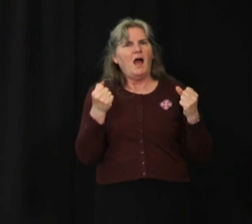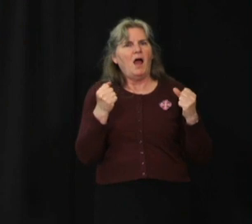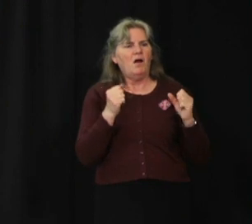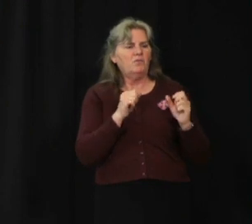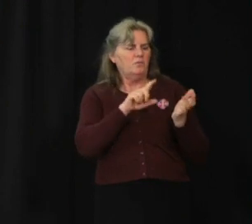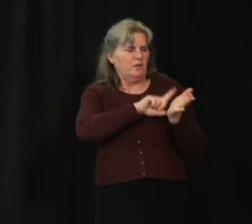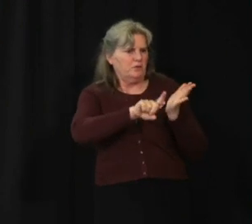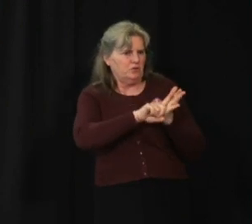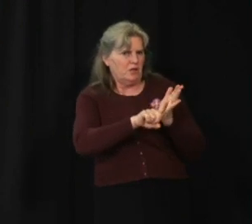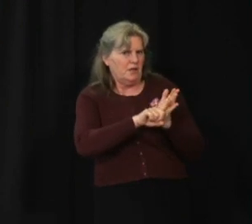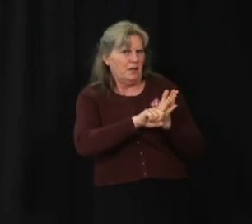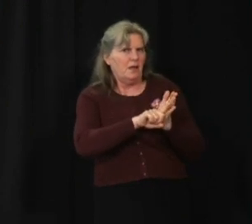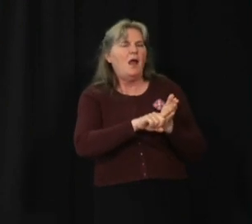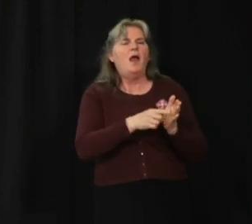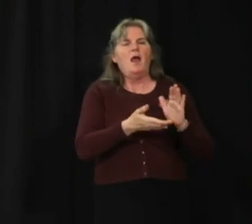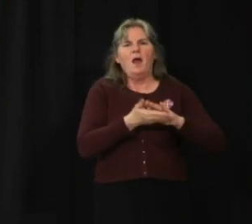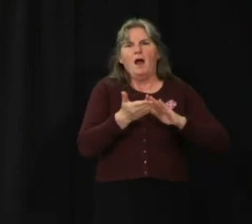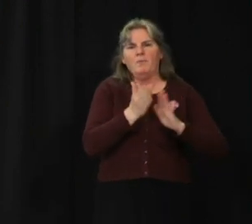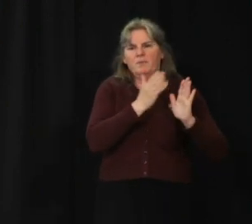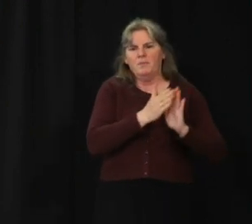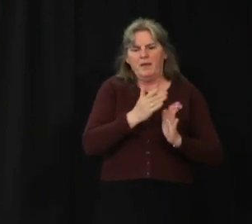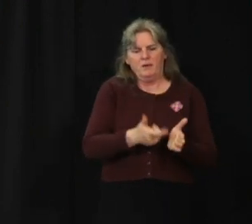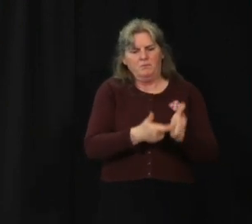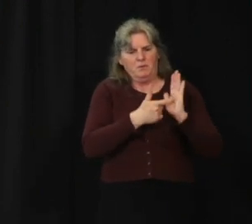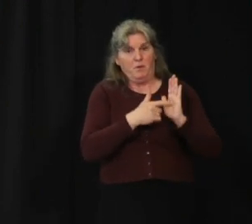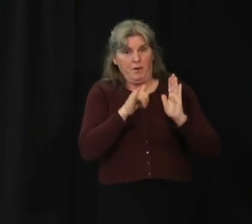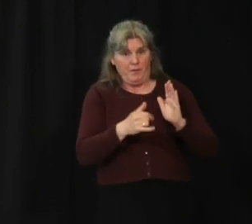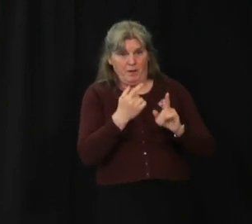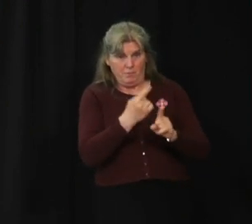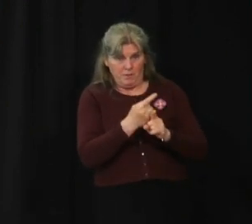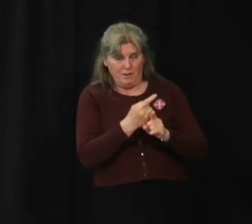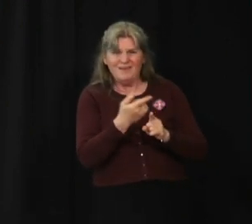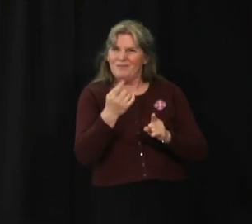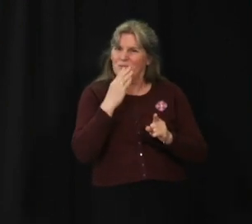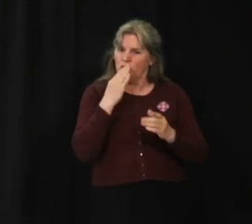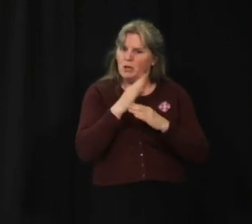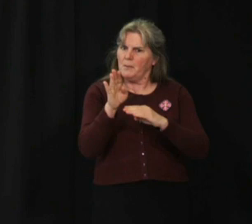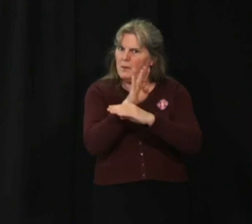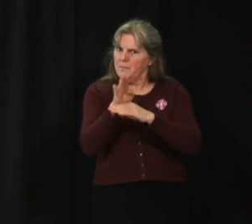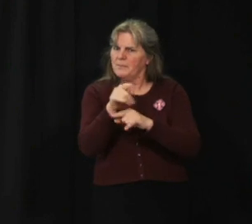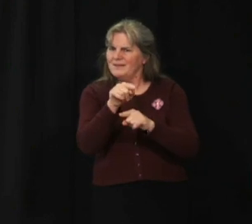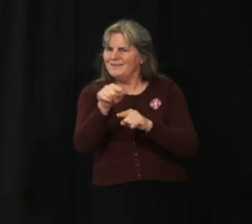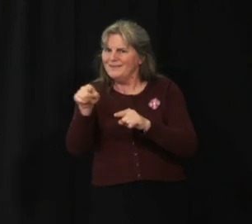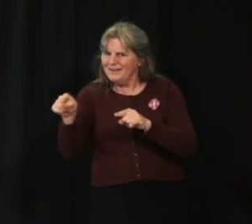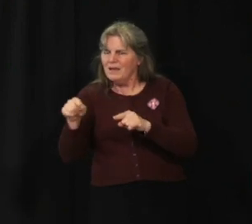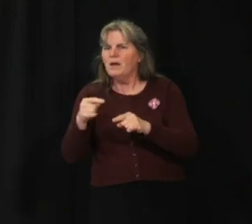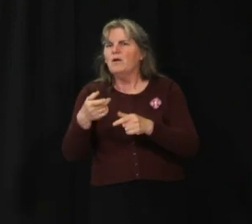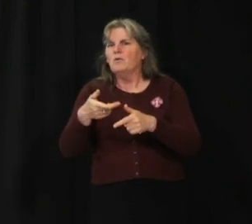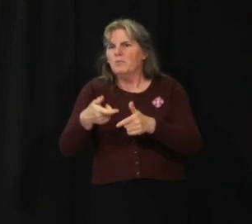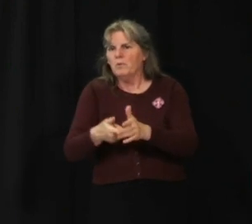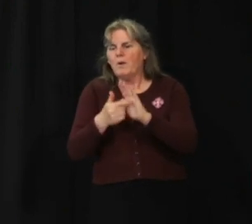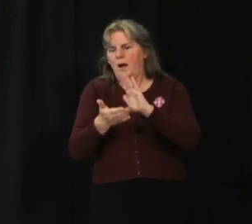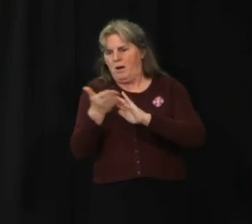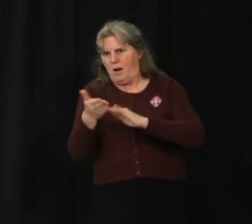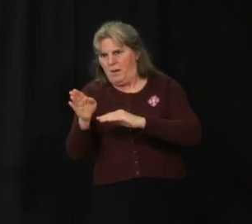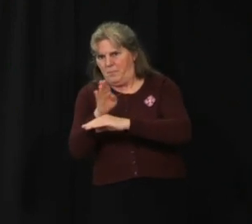an operating plan will be required. So I know we talked a lot about business today having operating plans.